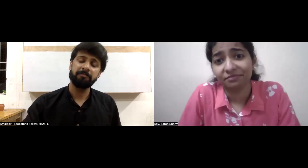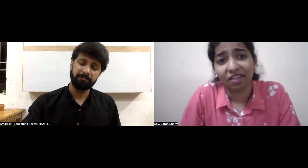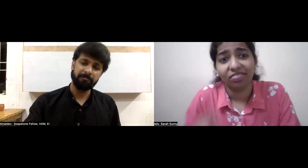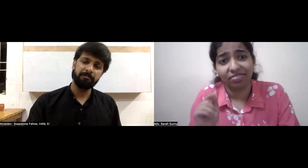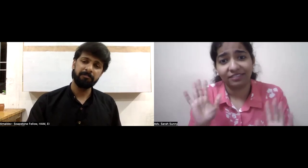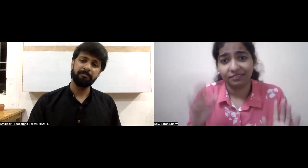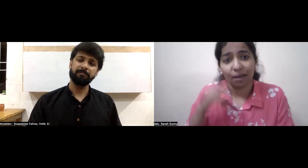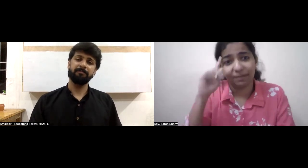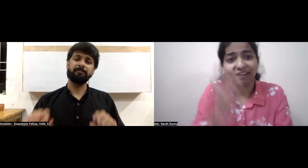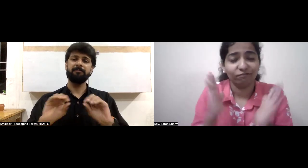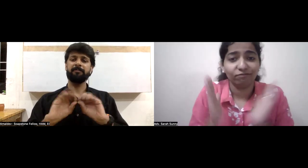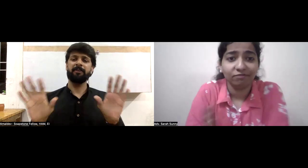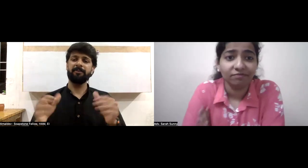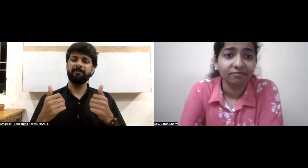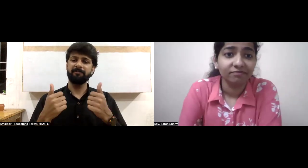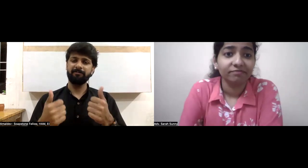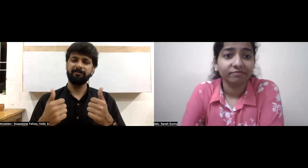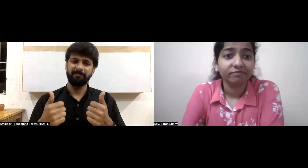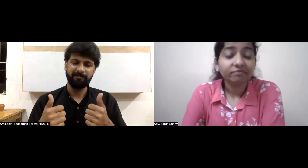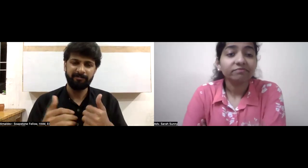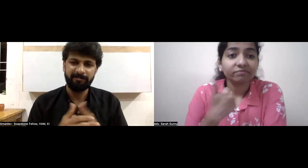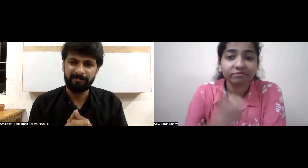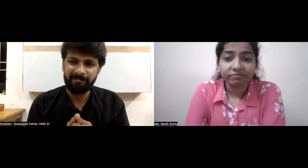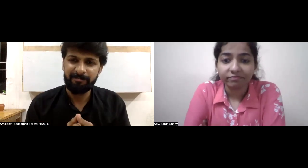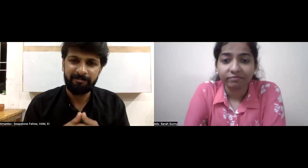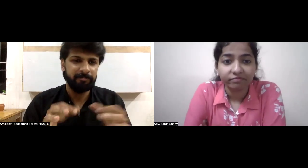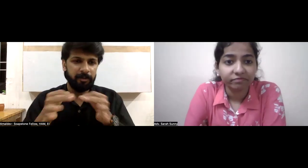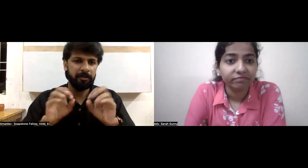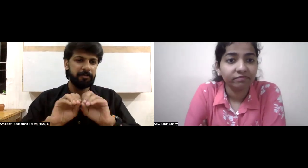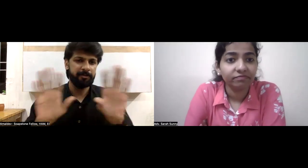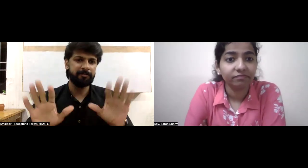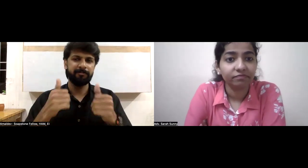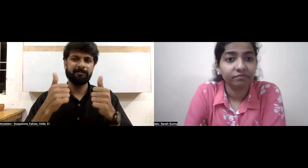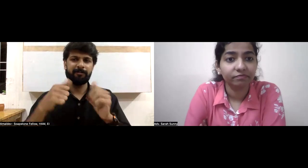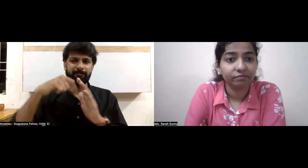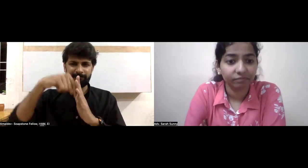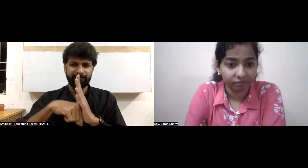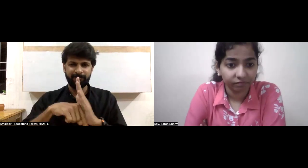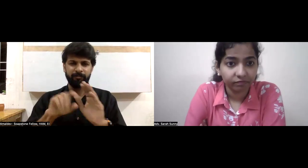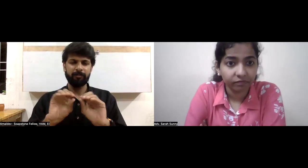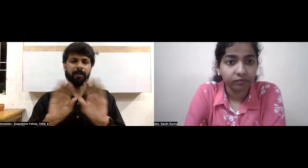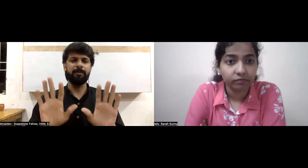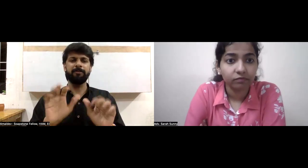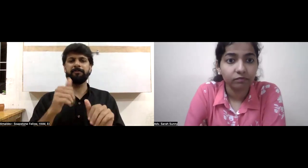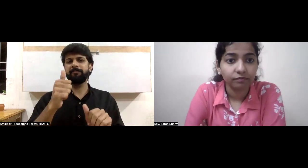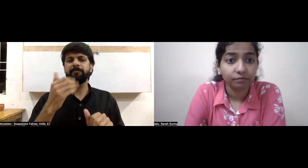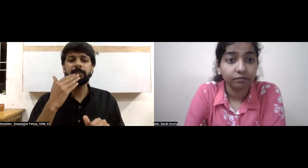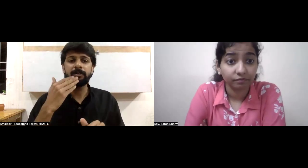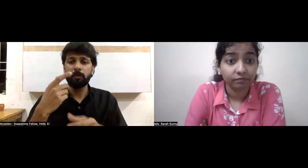So if that is not made available, I think we can file a petition.